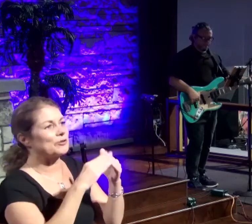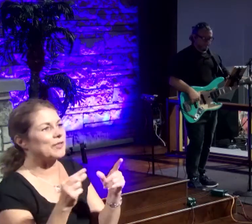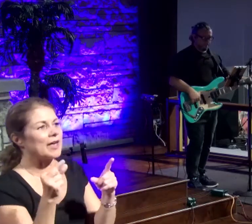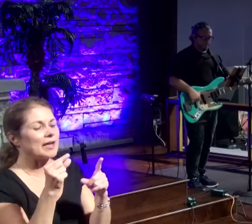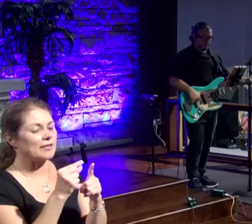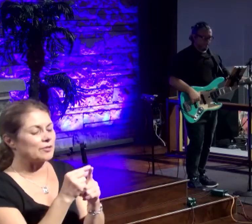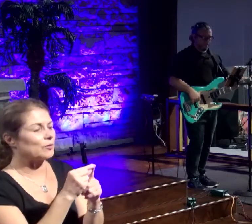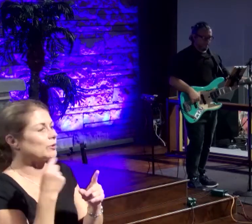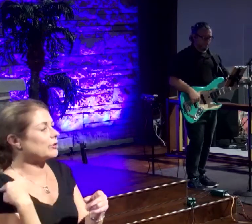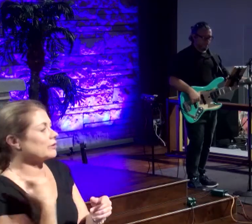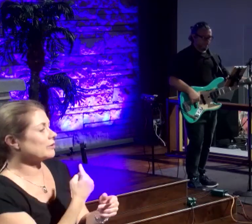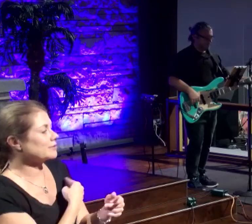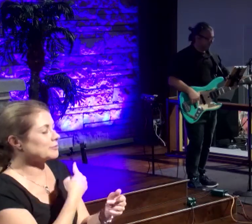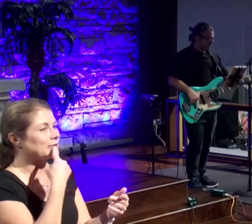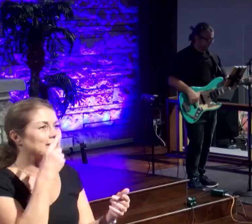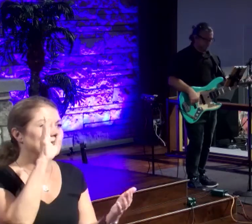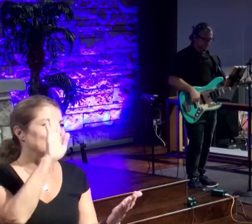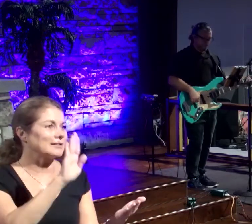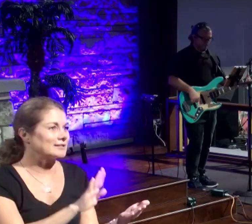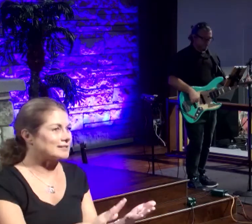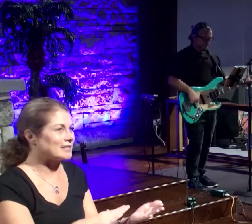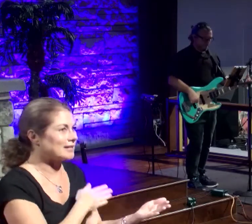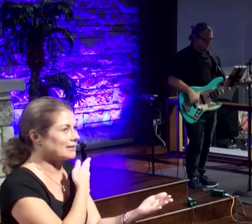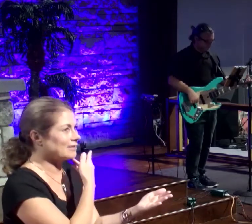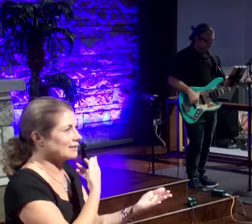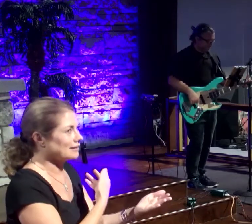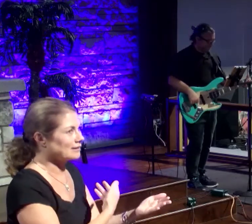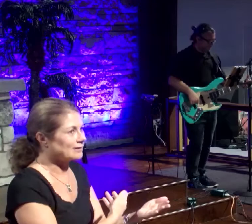greater than songs we